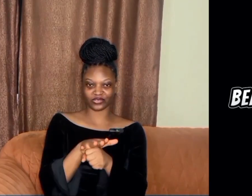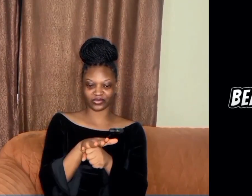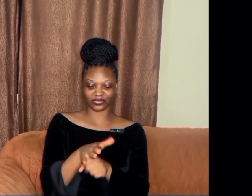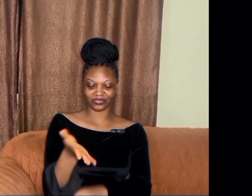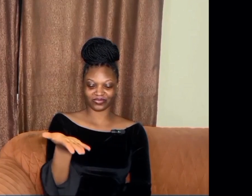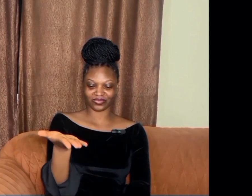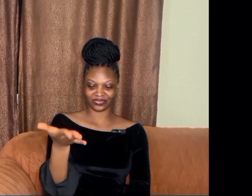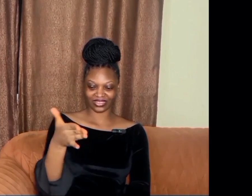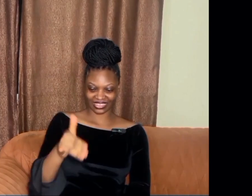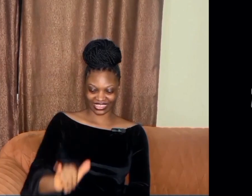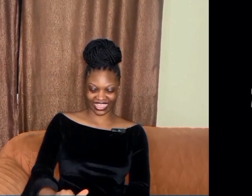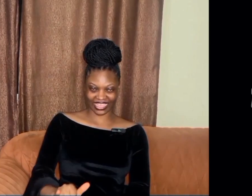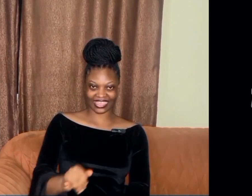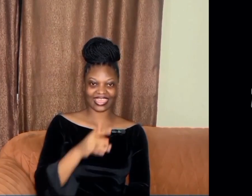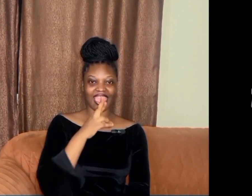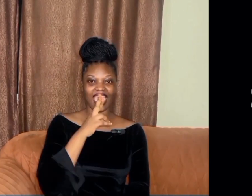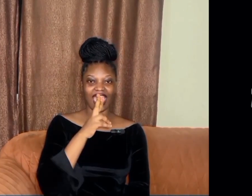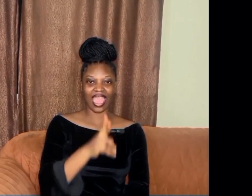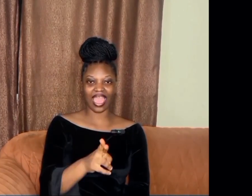beautiful. They are